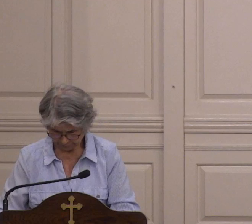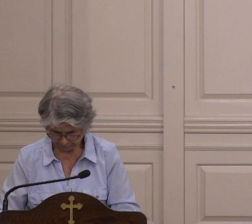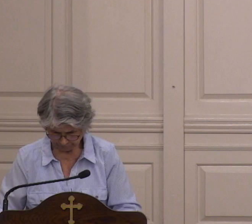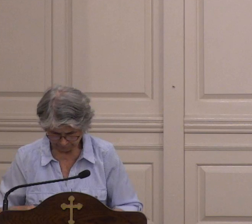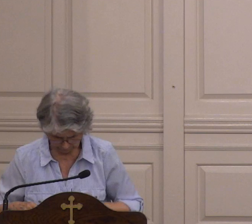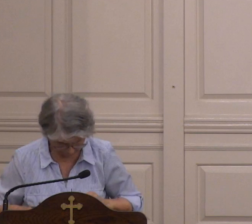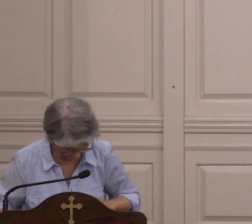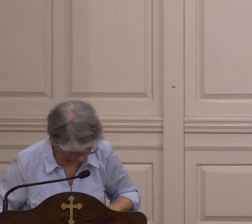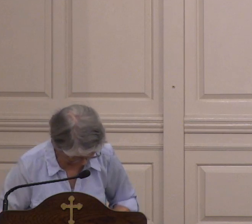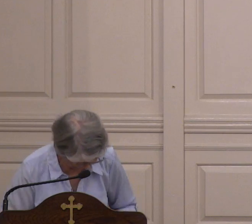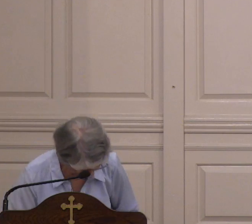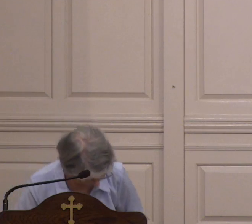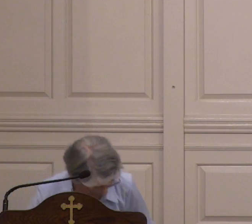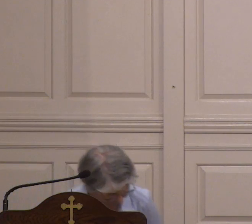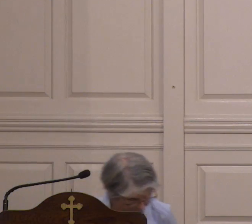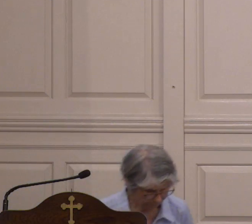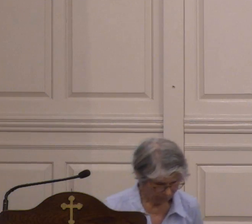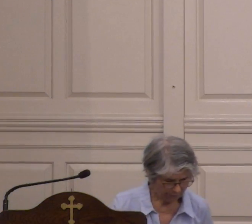be to God.